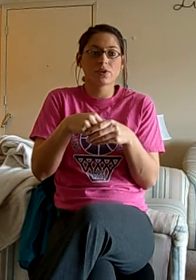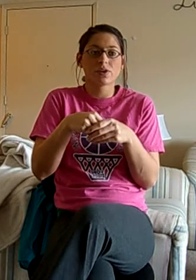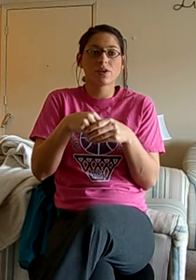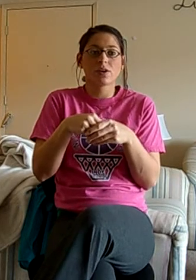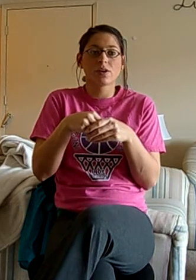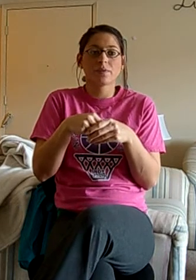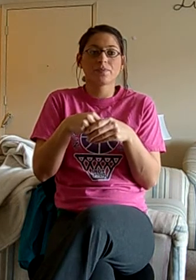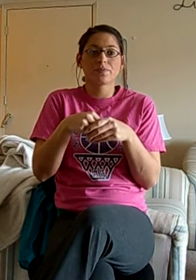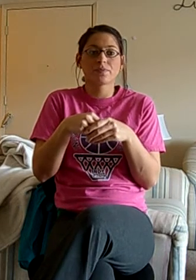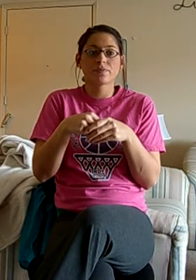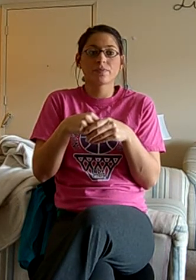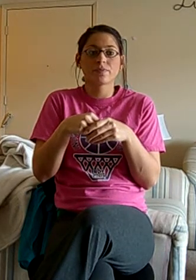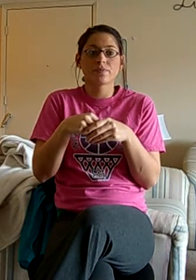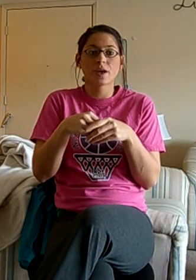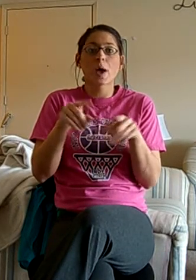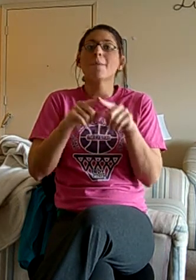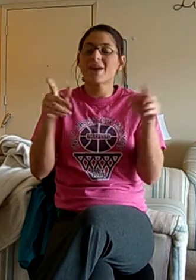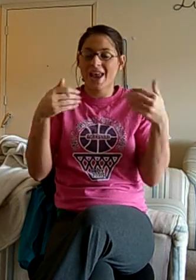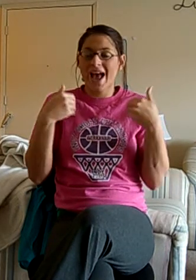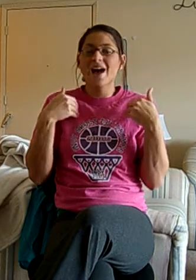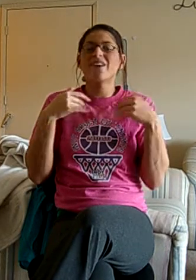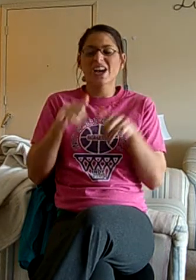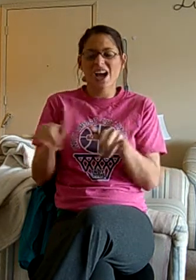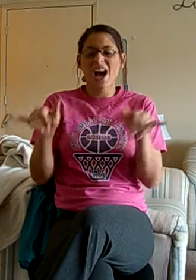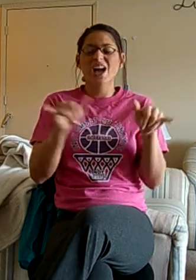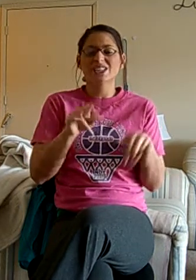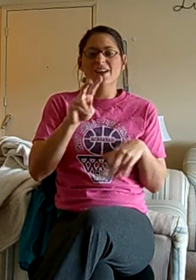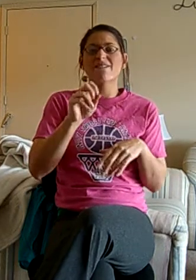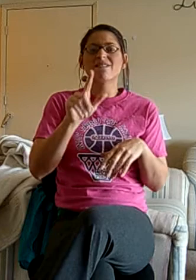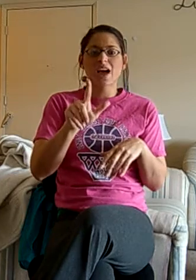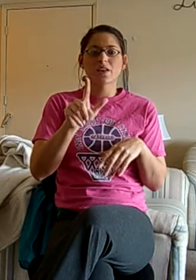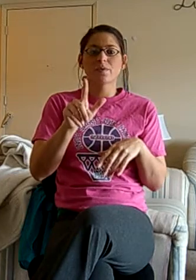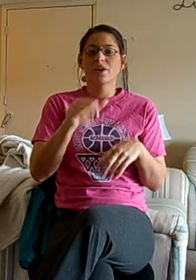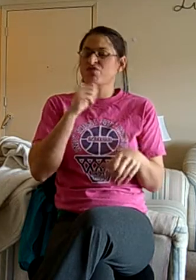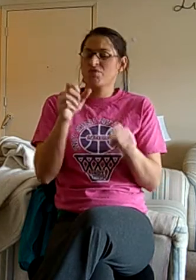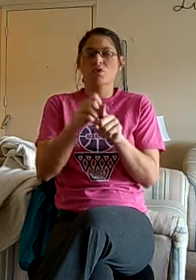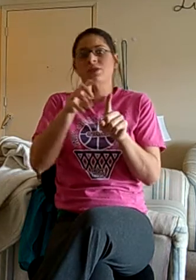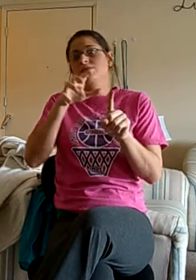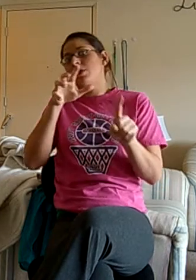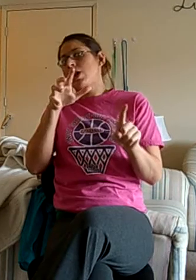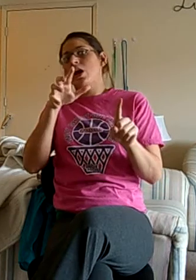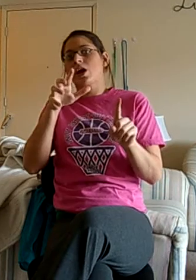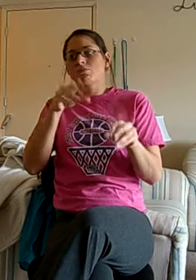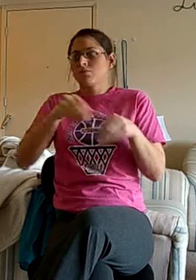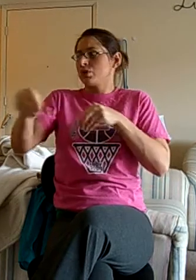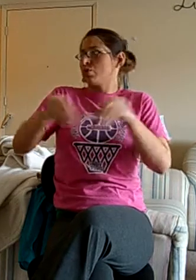they do have a constant volume. They don't expand and fly around to fill up the volume of the container.